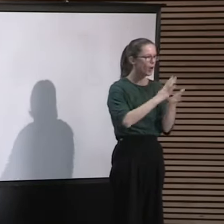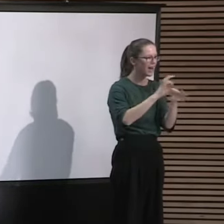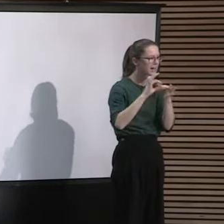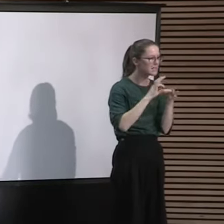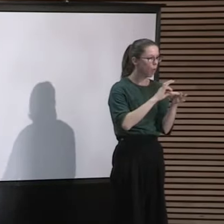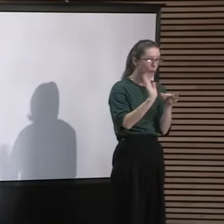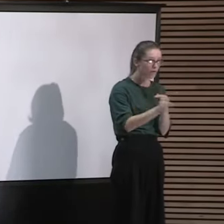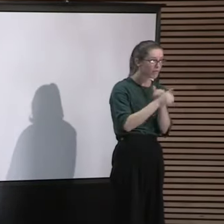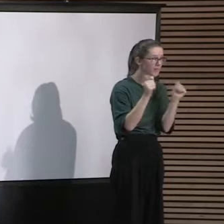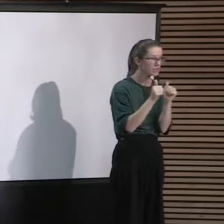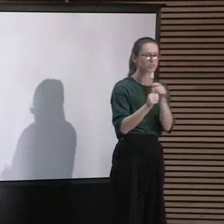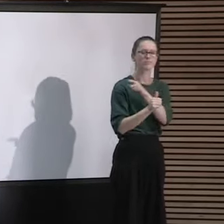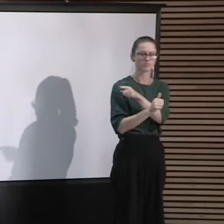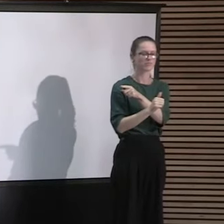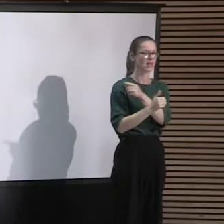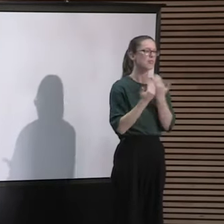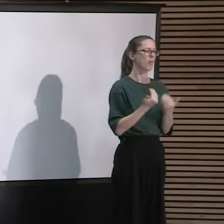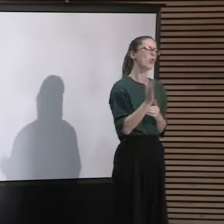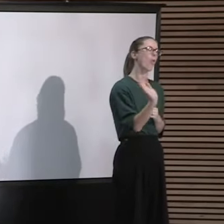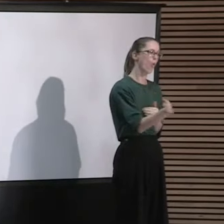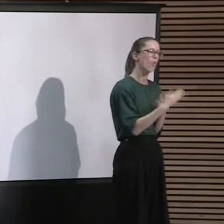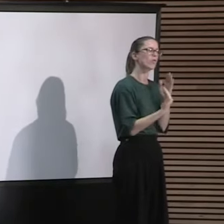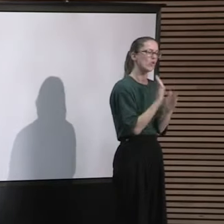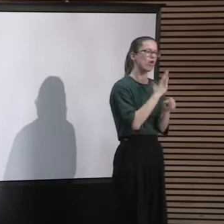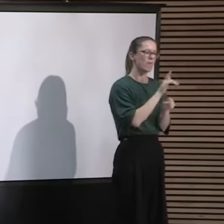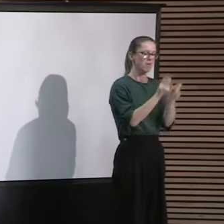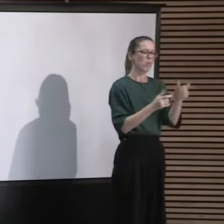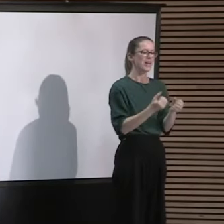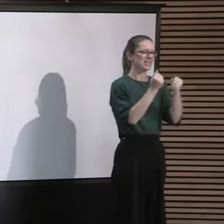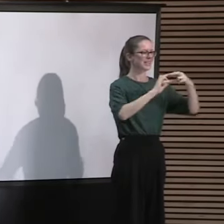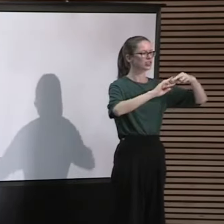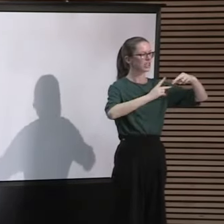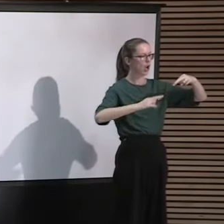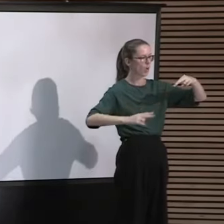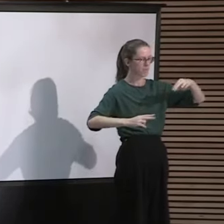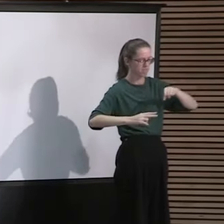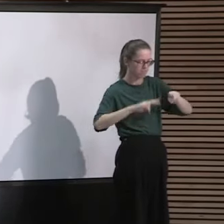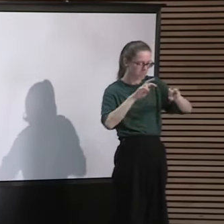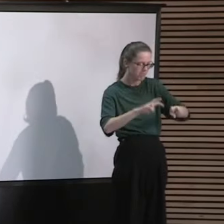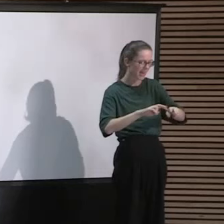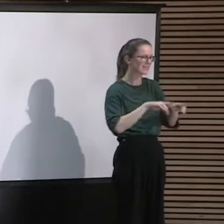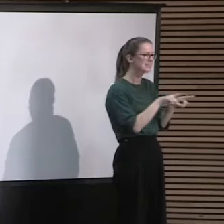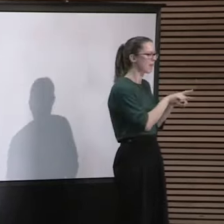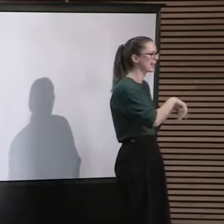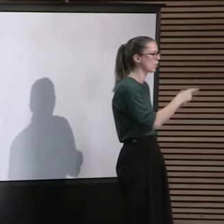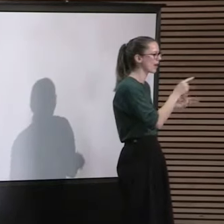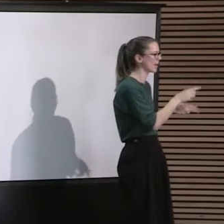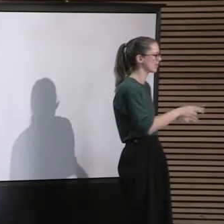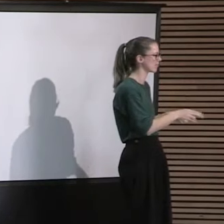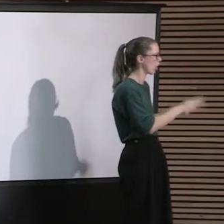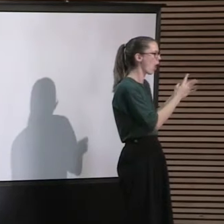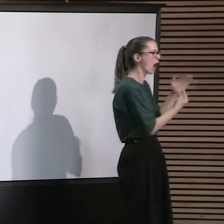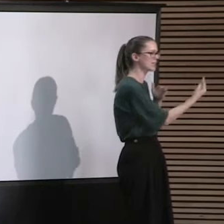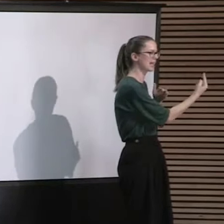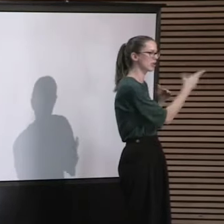Yes, so all new cases we are getting the genome sequenced, and any case in managed isolation now will be sequenced. A number